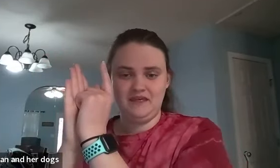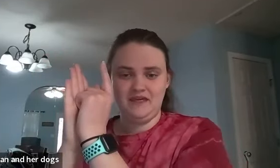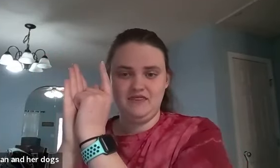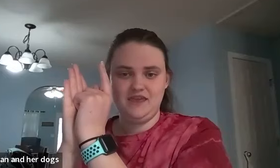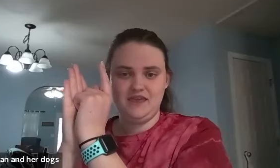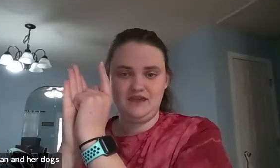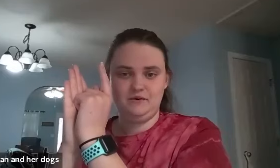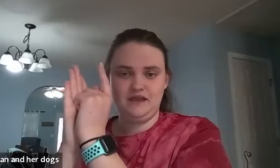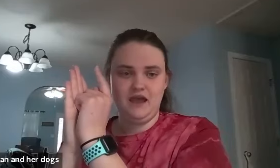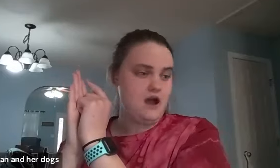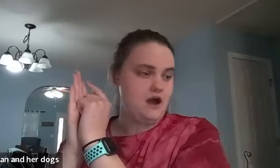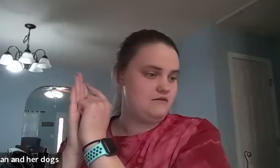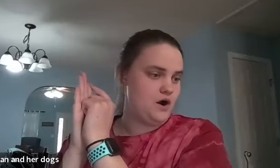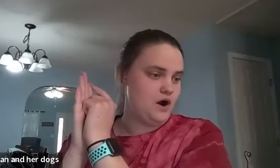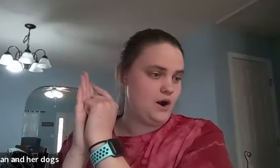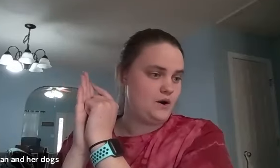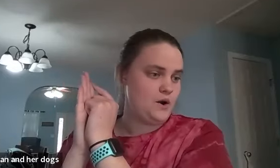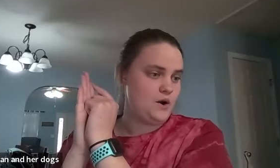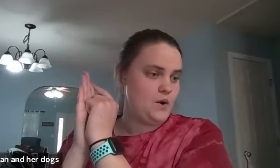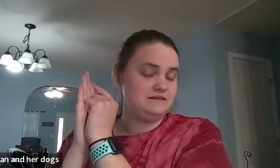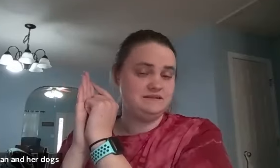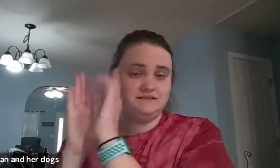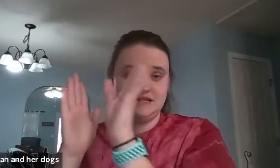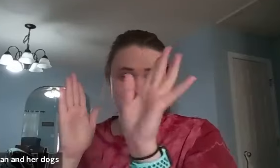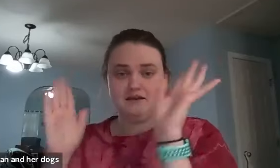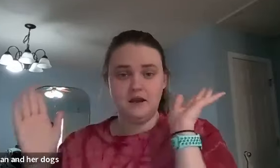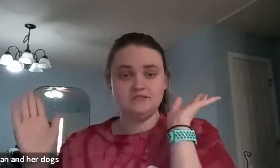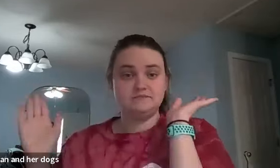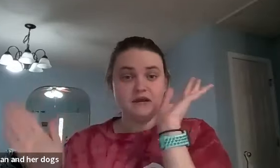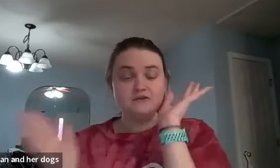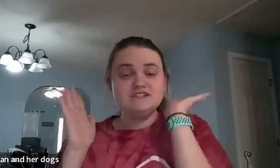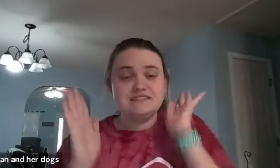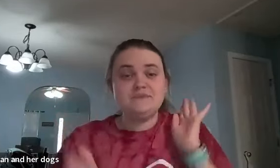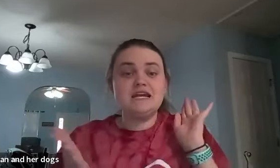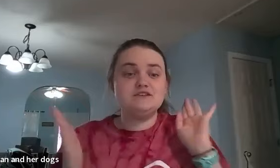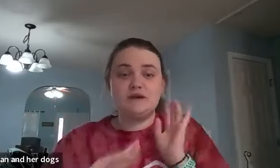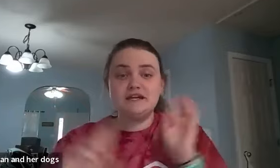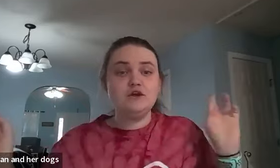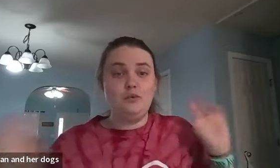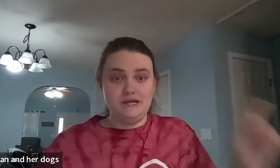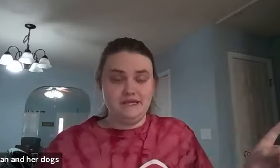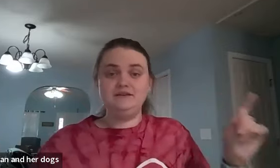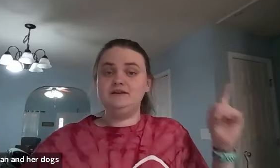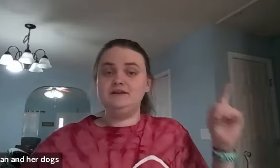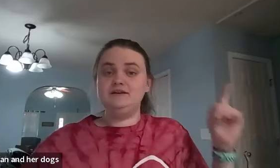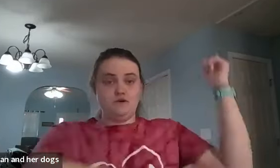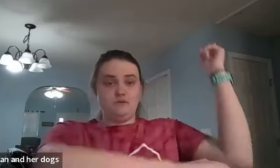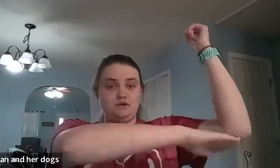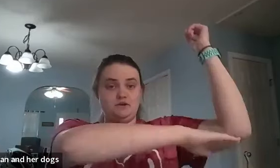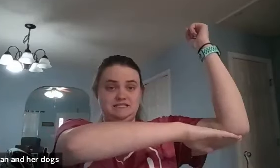And then we have our day. I was about to skip it again. I was ready to go to week. So we have our